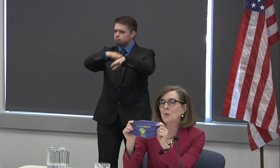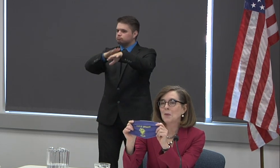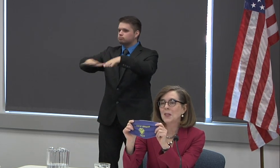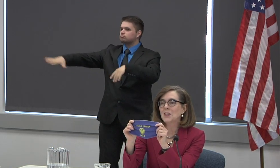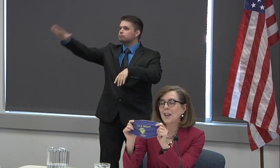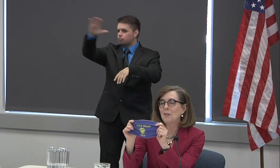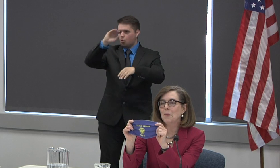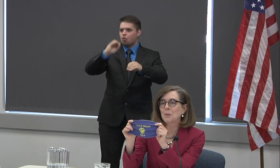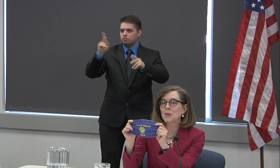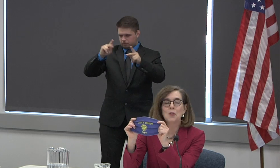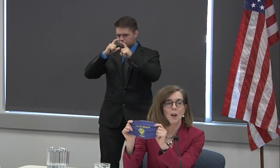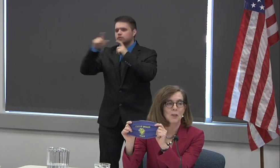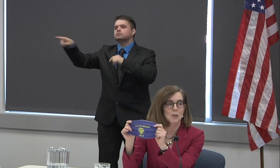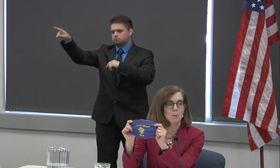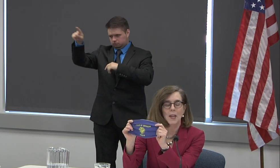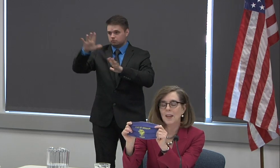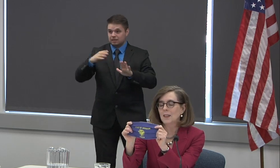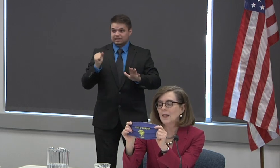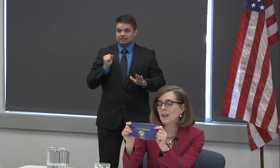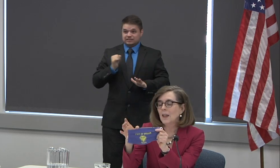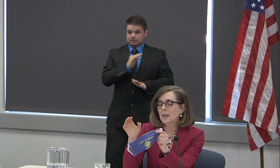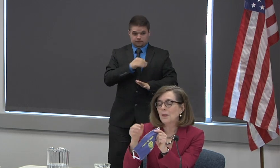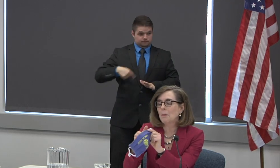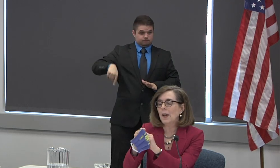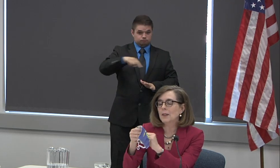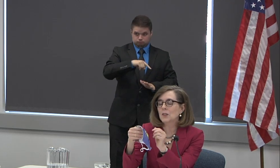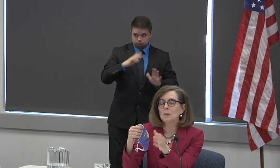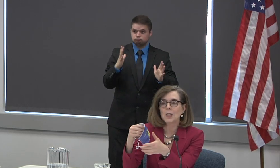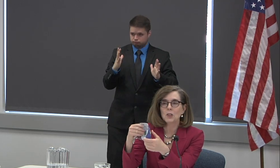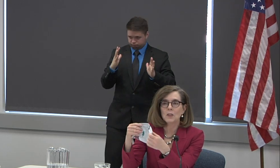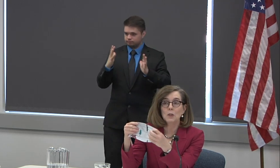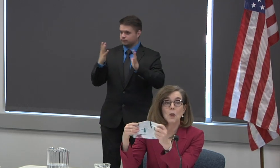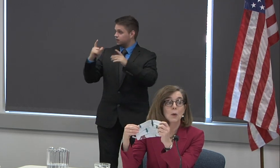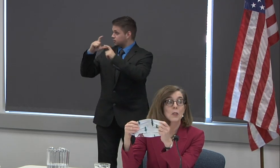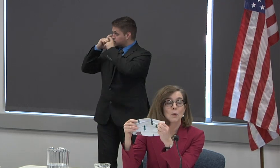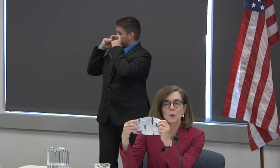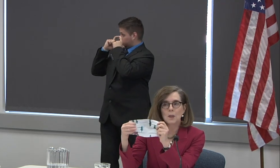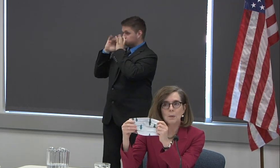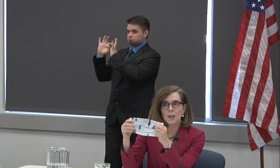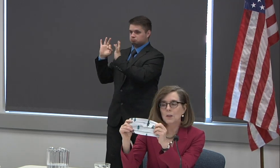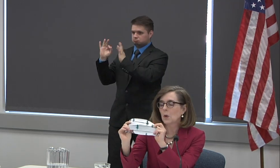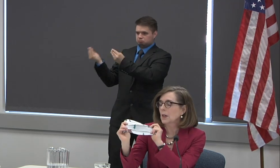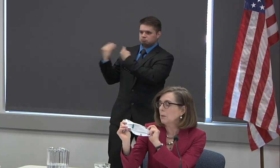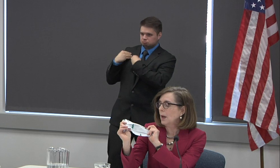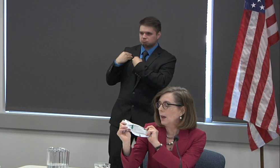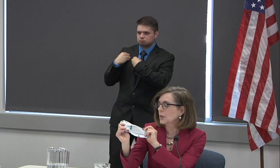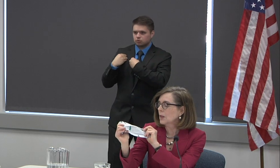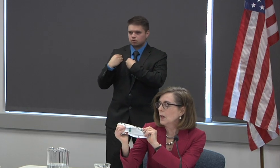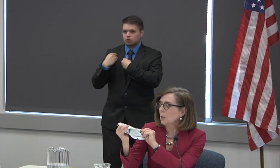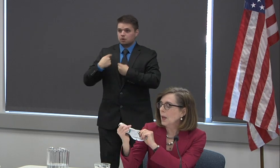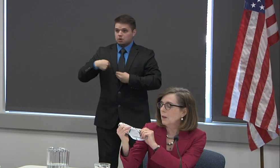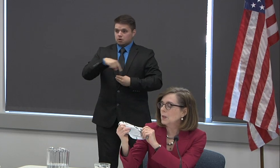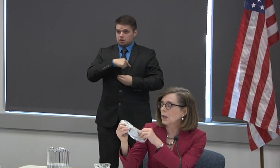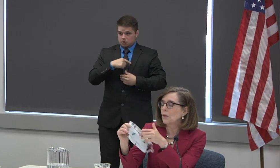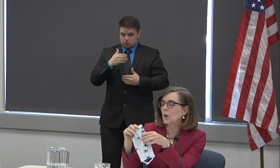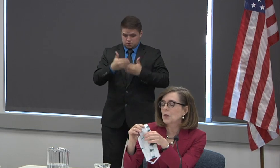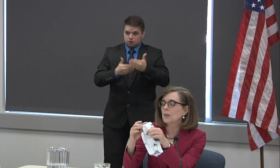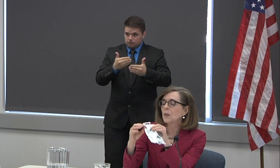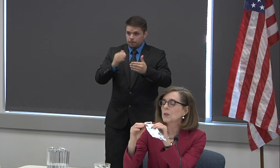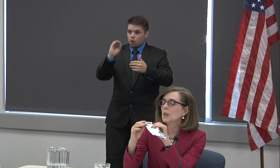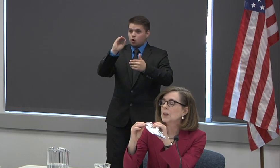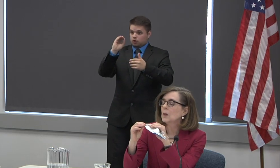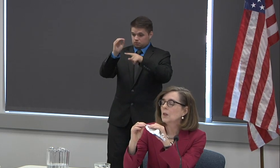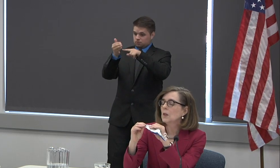of my staff members' daughters made. And on the back, just to make sure that you know, it's a real made in Oregon mask. We have Doug furs, and